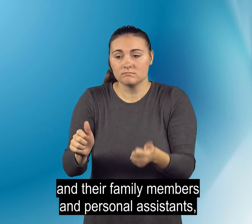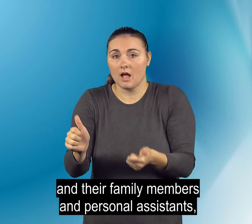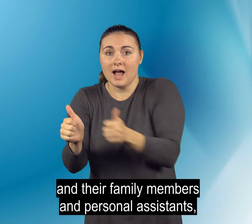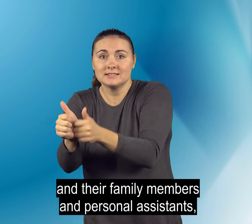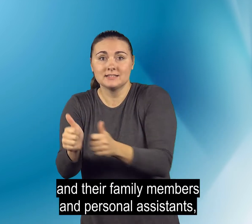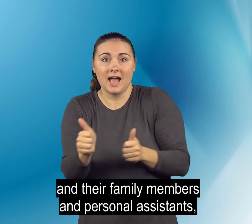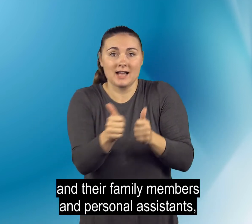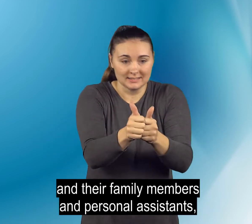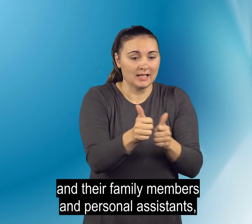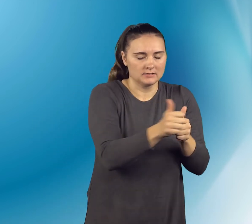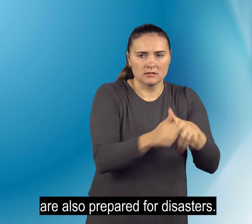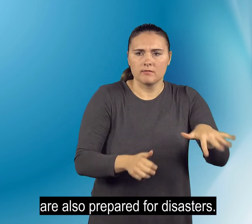also prepared for disasters.